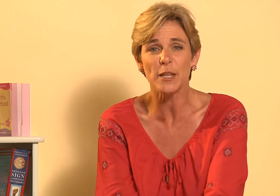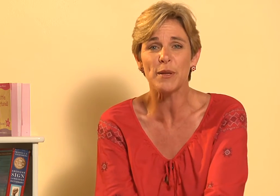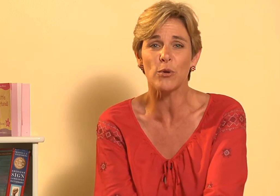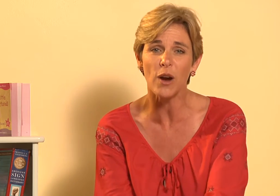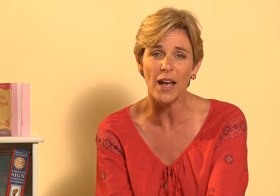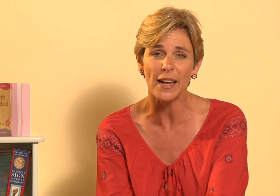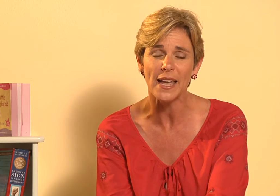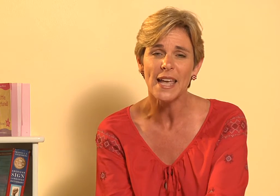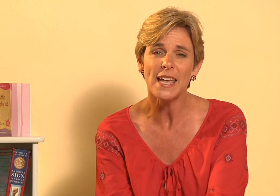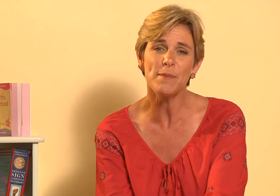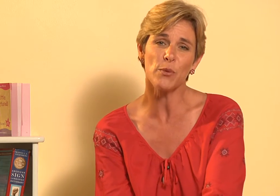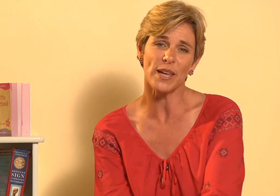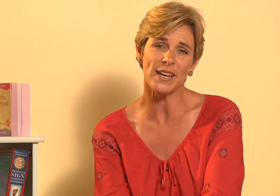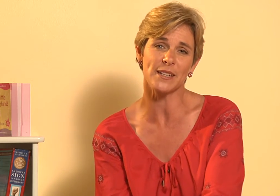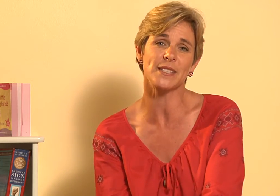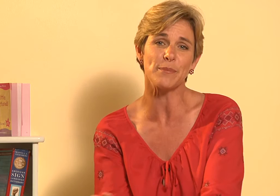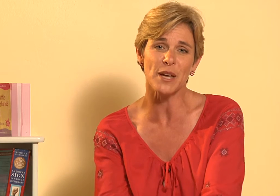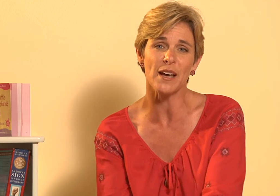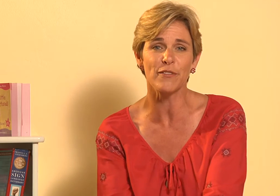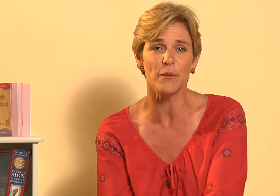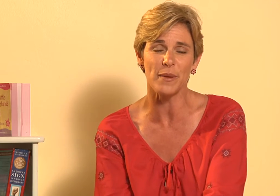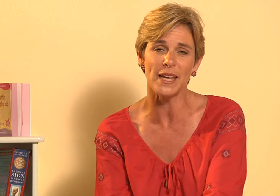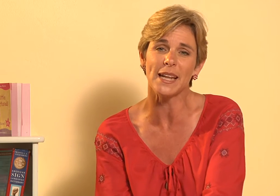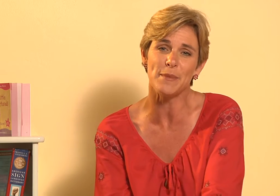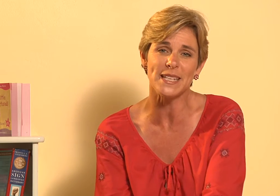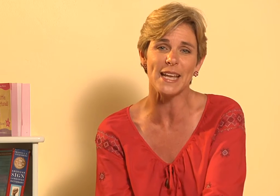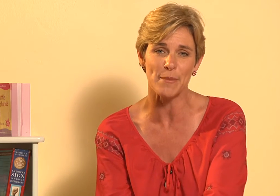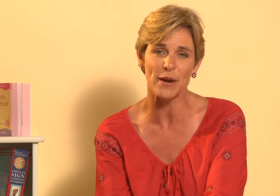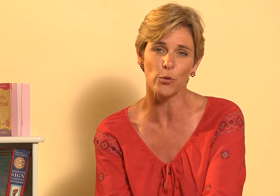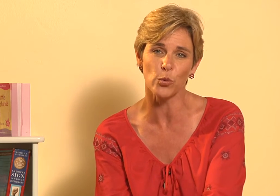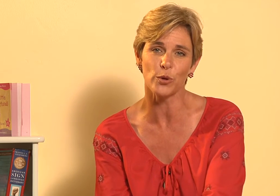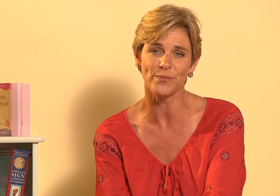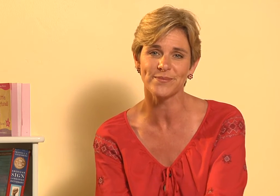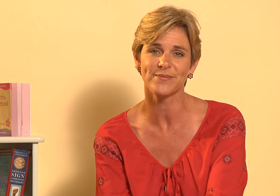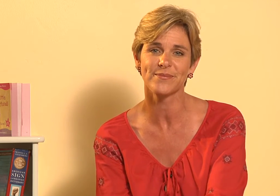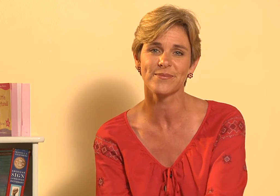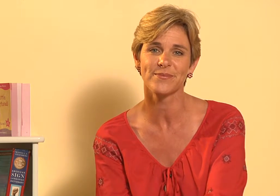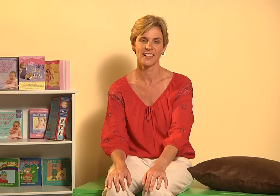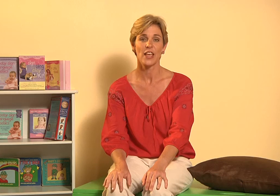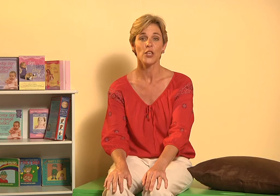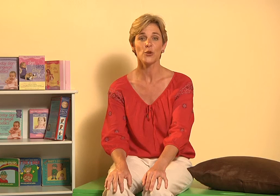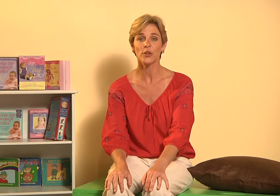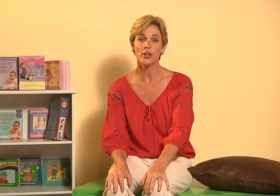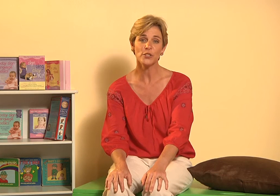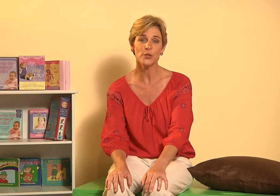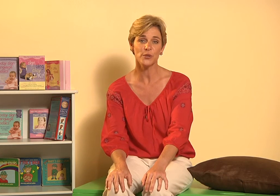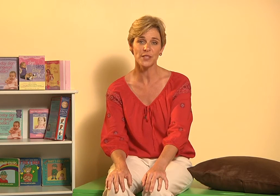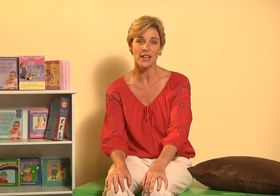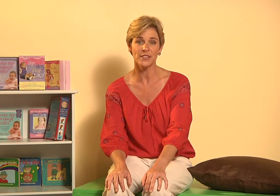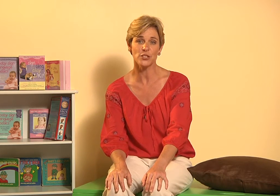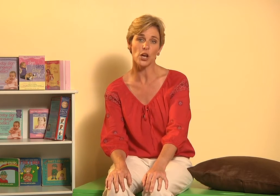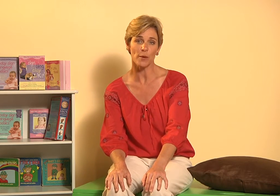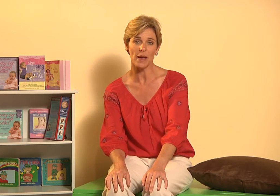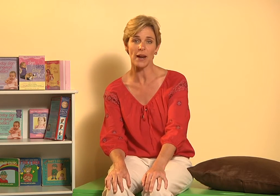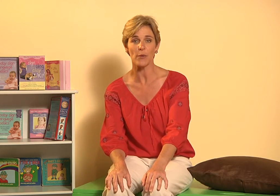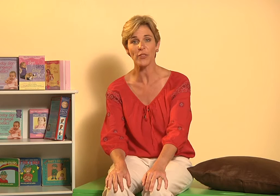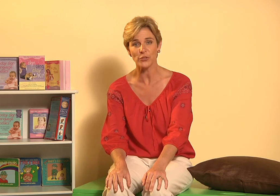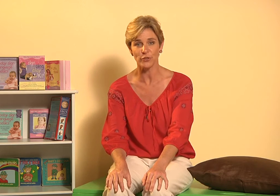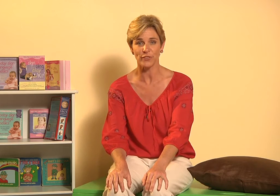be crying, he'd be ready to accept a hug from me and let me take him out of the room. You can also use signs to talk about how others are